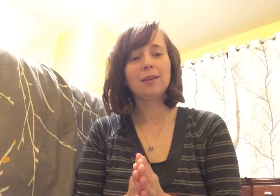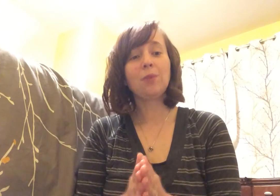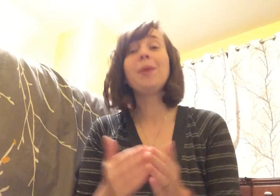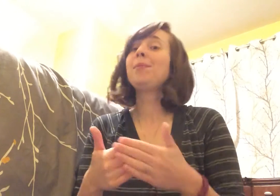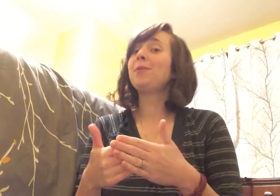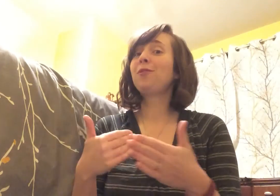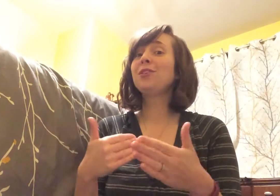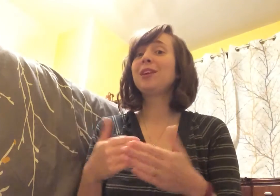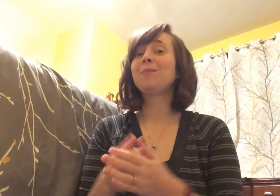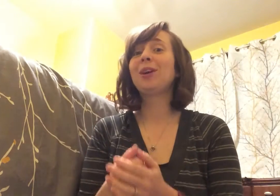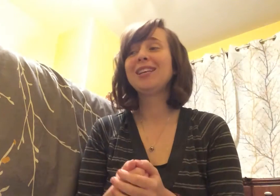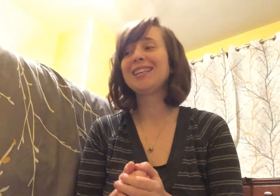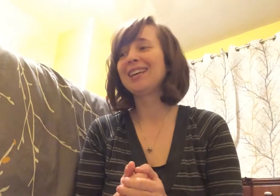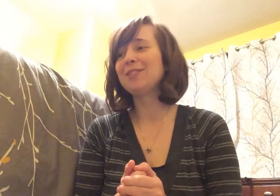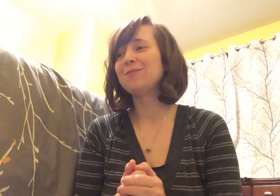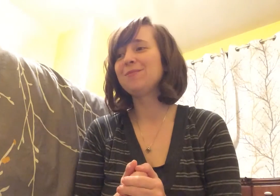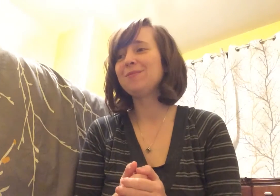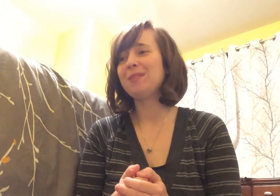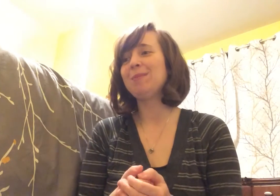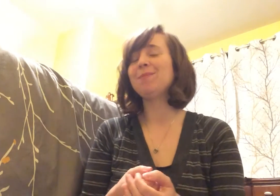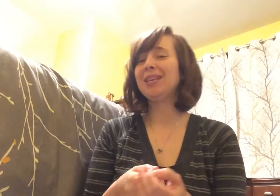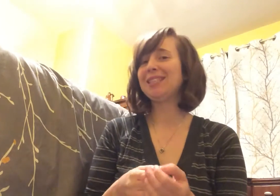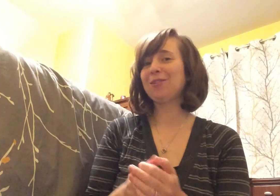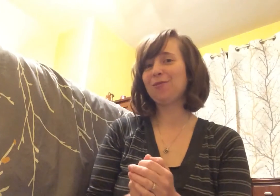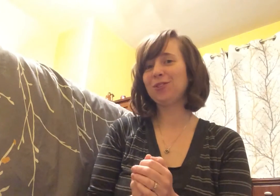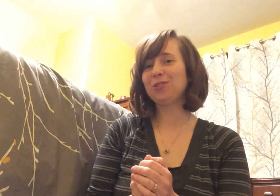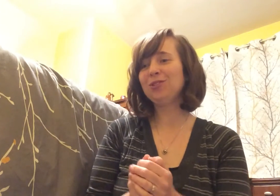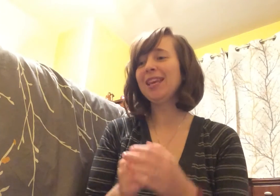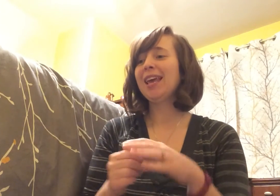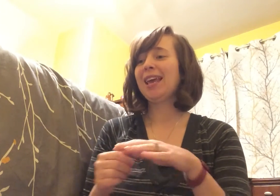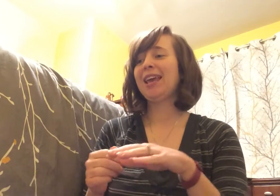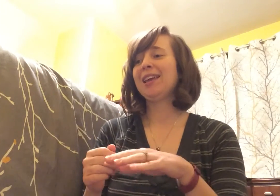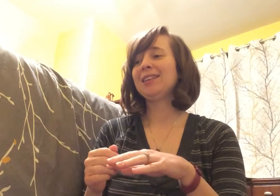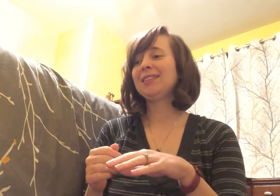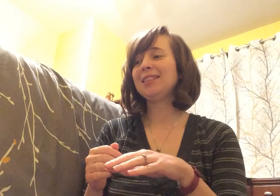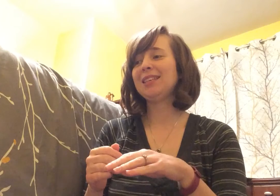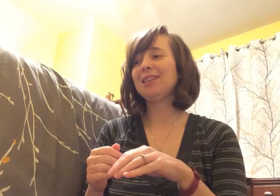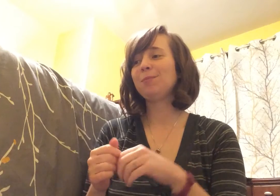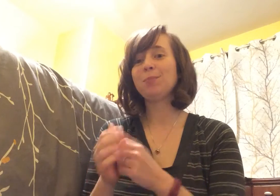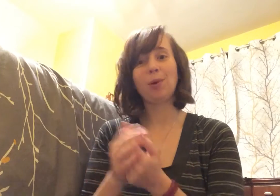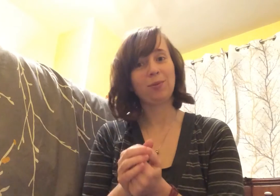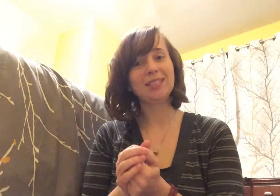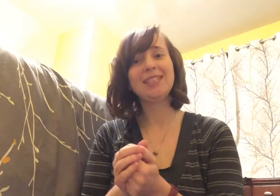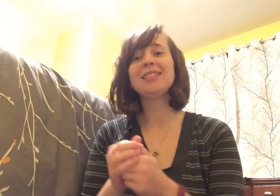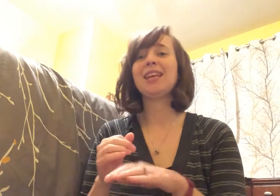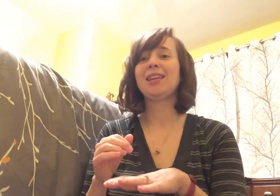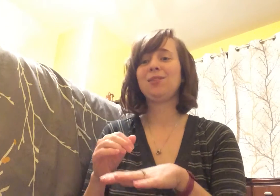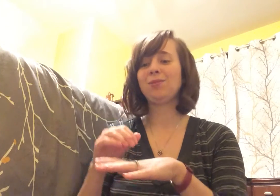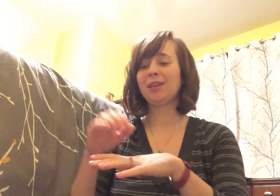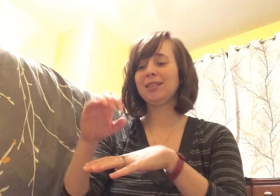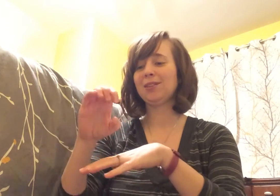Oh, maybe before you get married, maybe it makes it official and he proposes and you guys